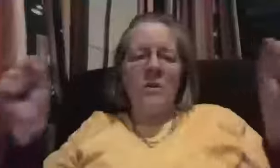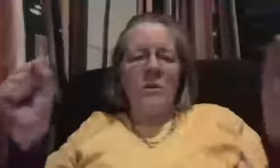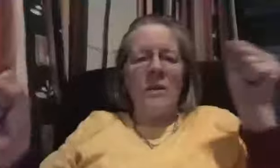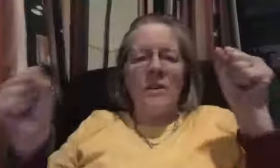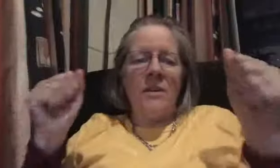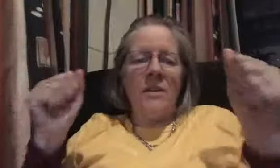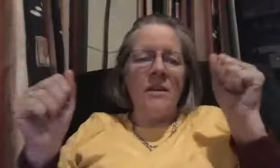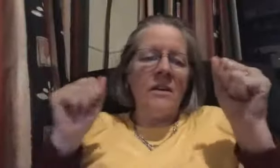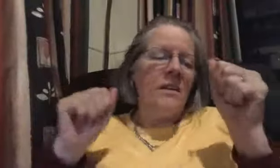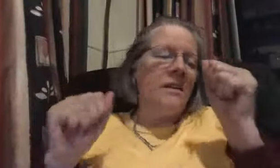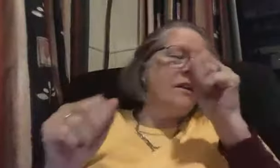for thee.